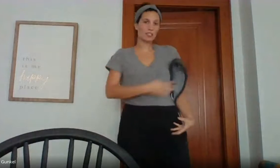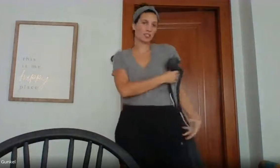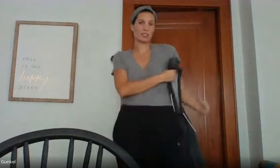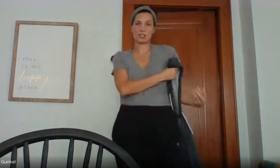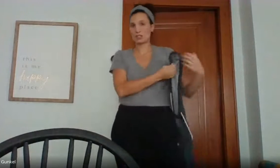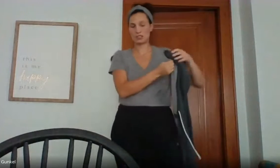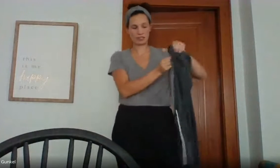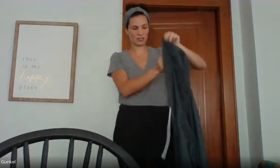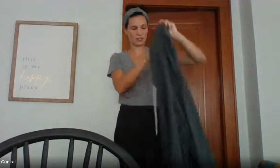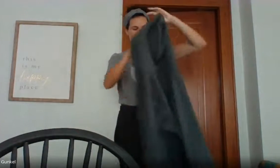sweatshirt.